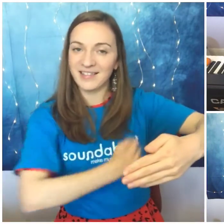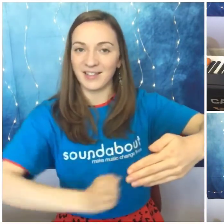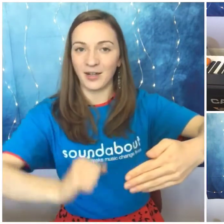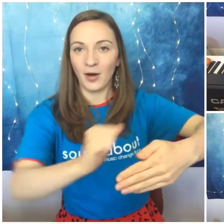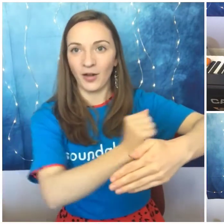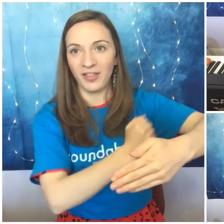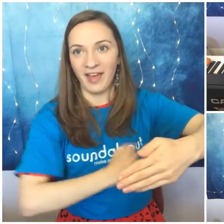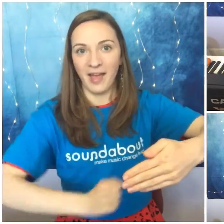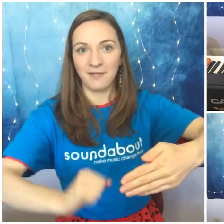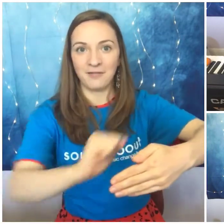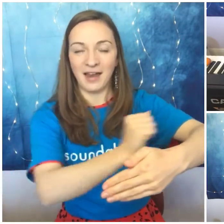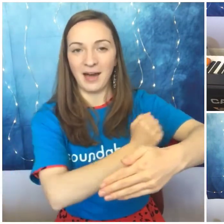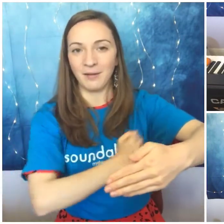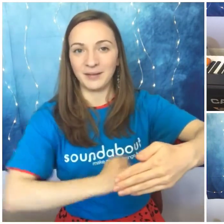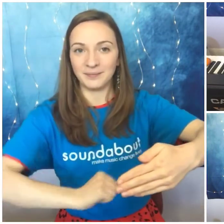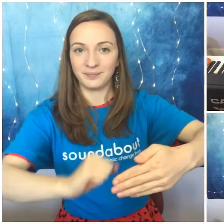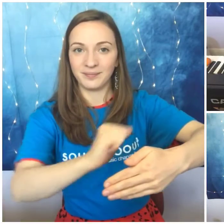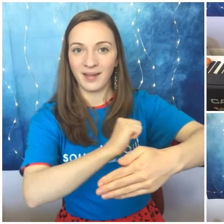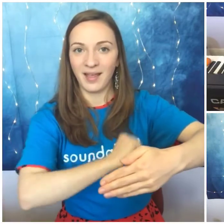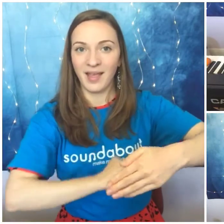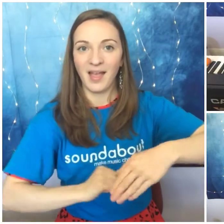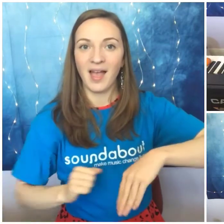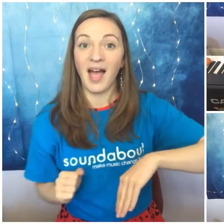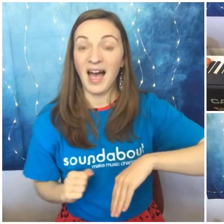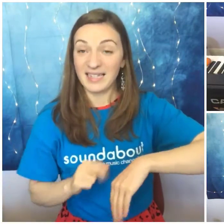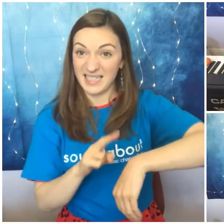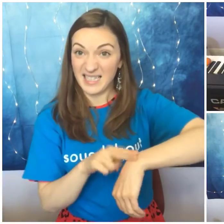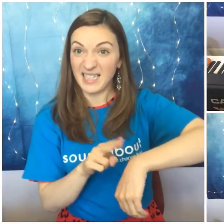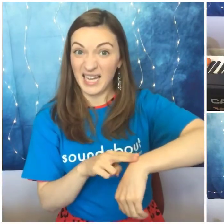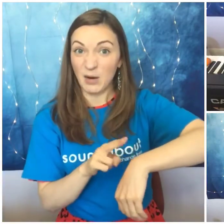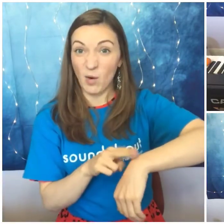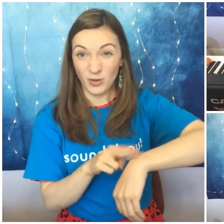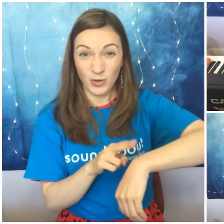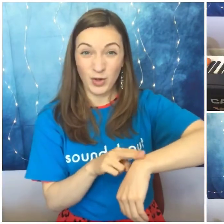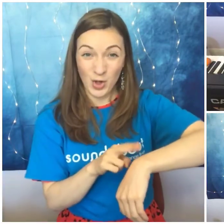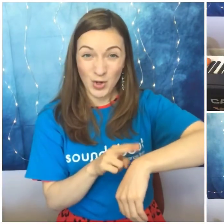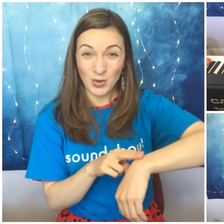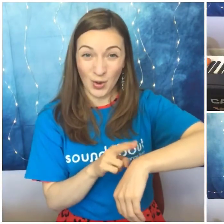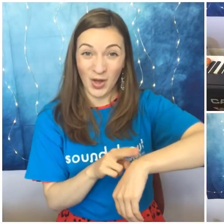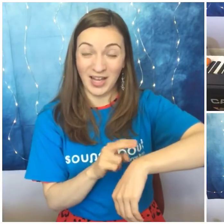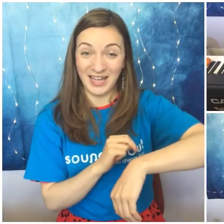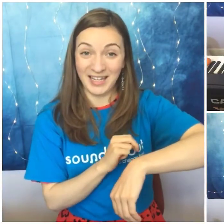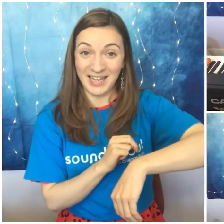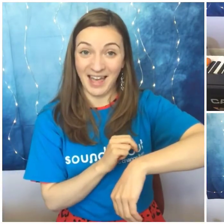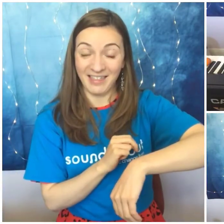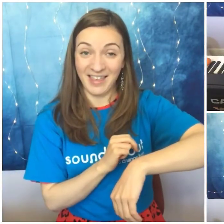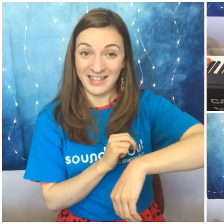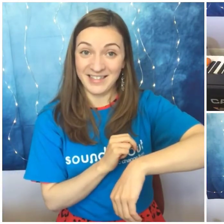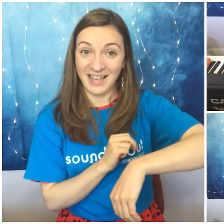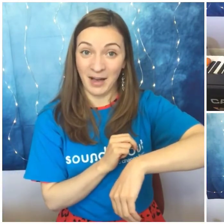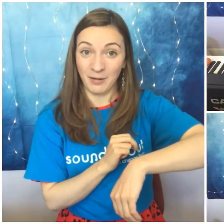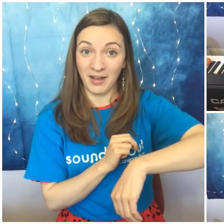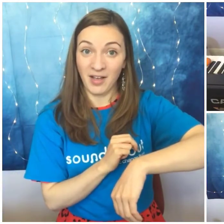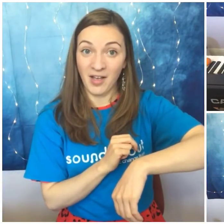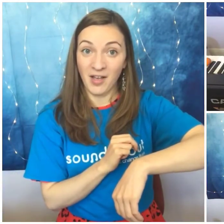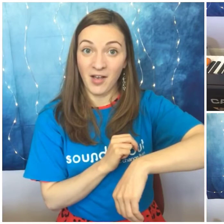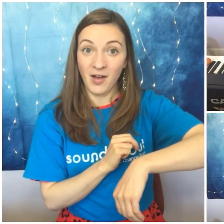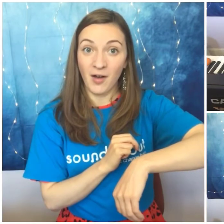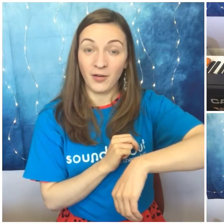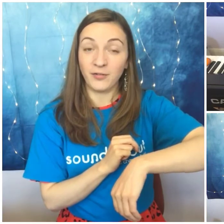bakers got their flour. And it was too early at this